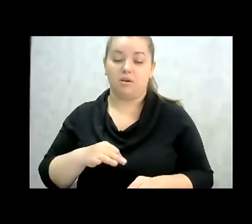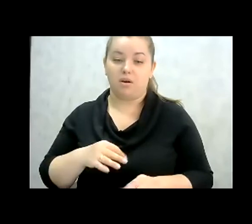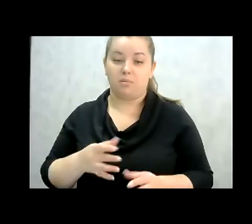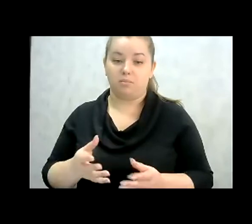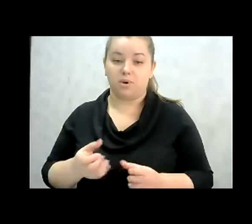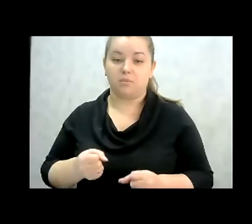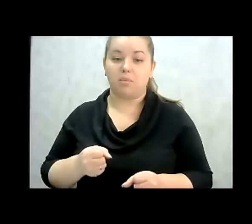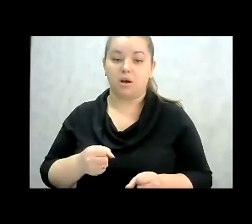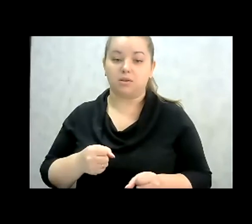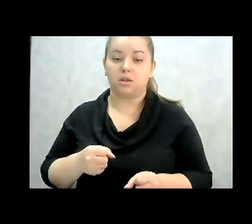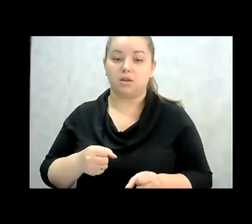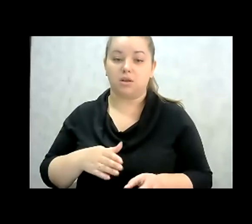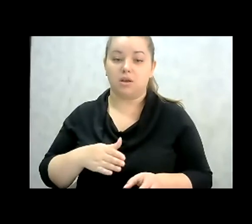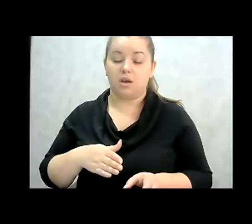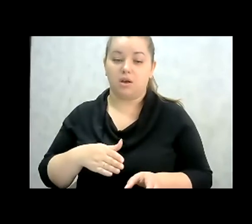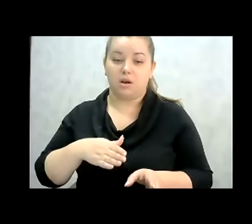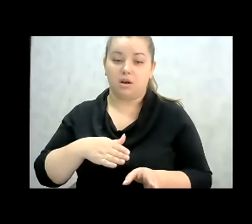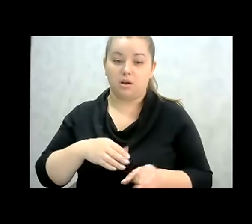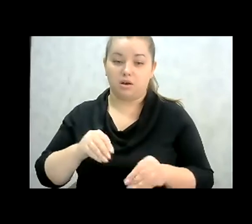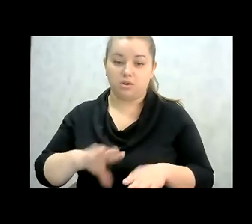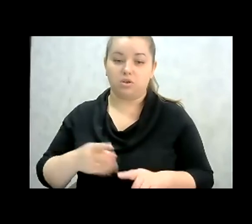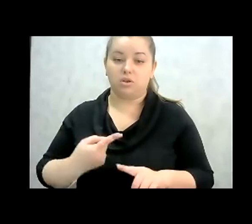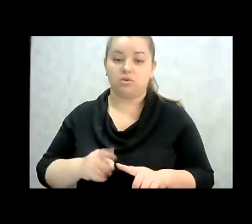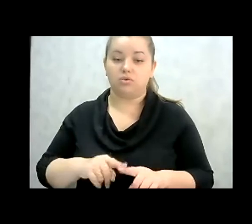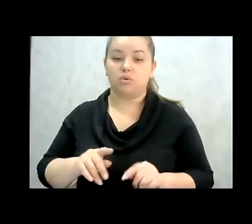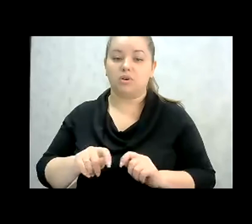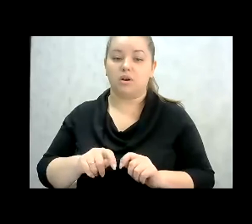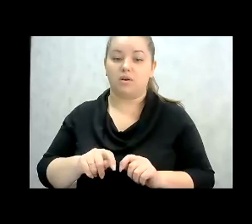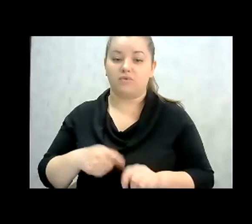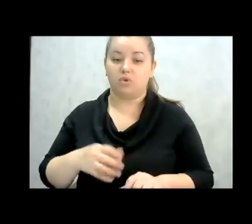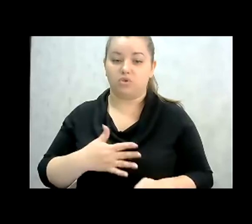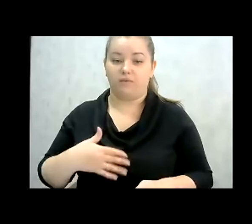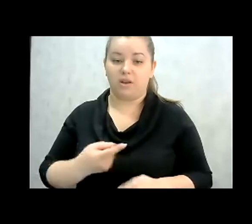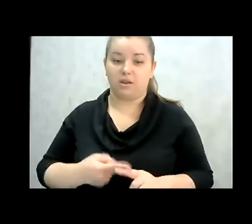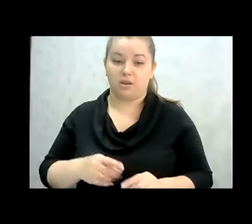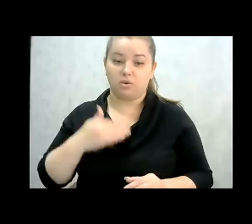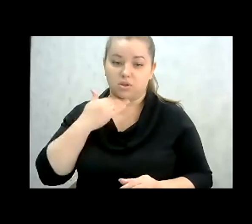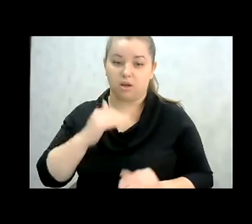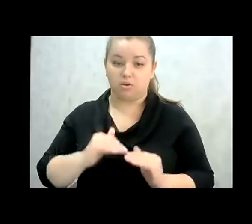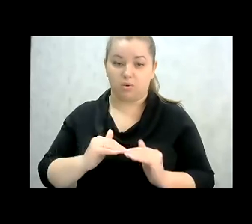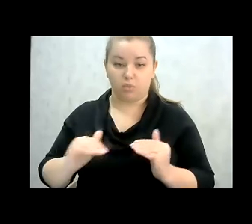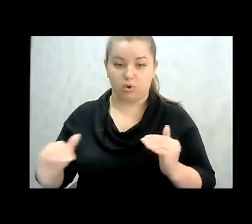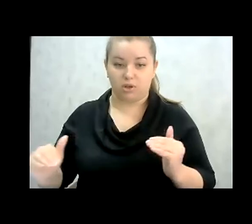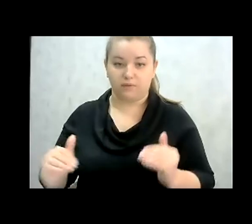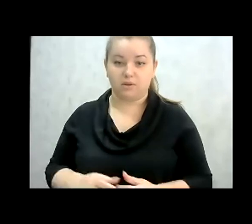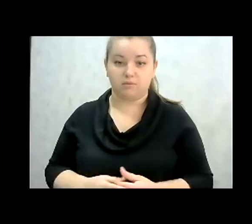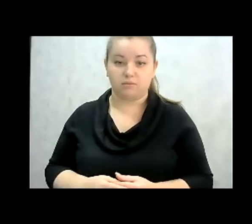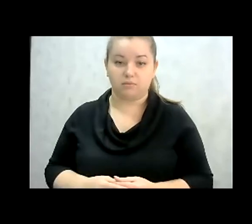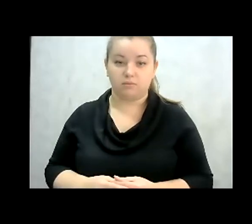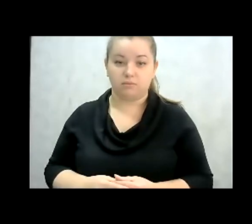in order to put an end to violations on the part of those who ignore the requirements of the law. Thank